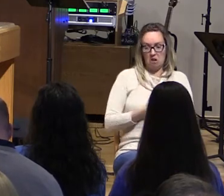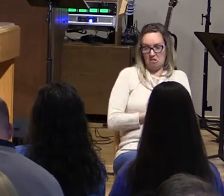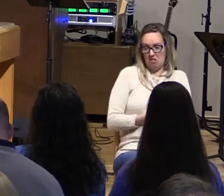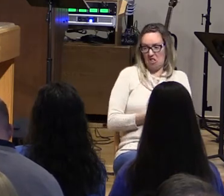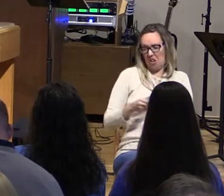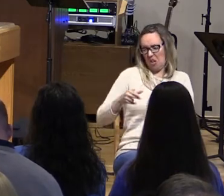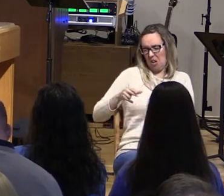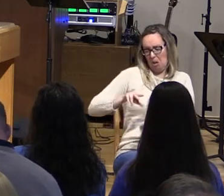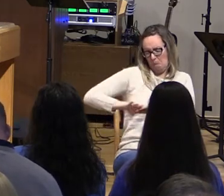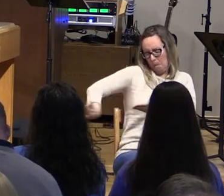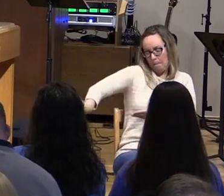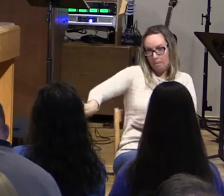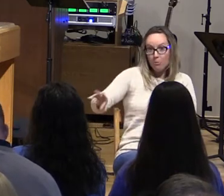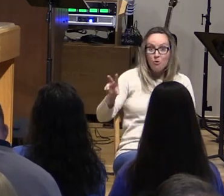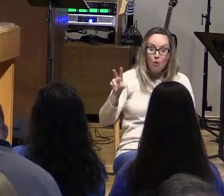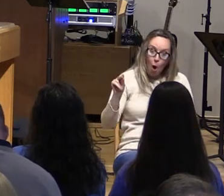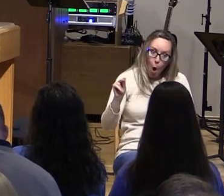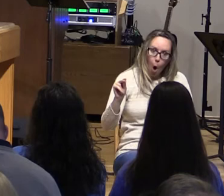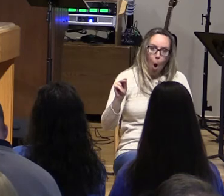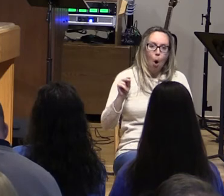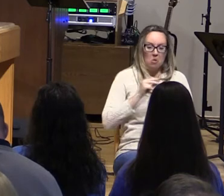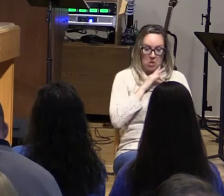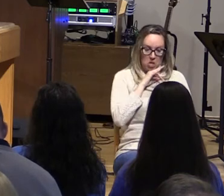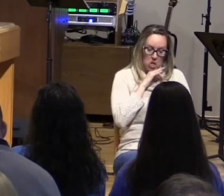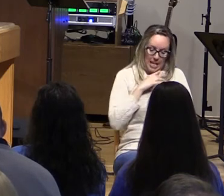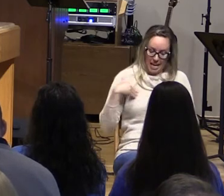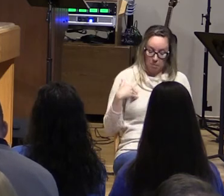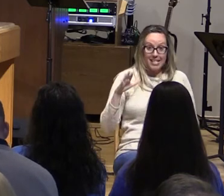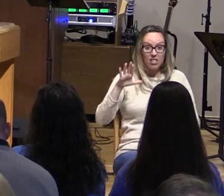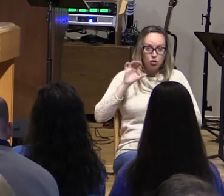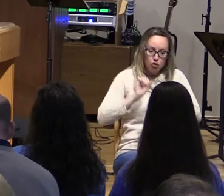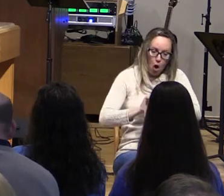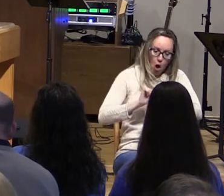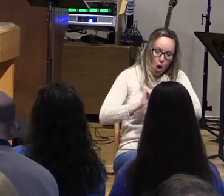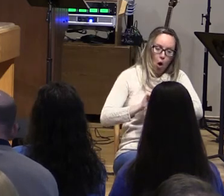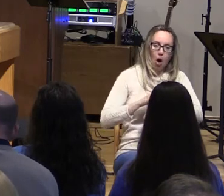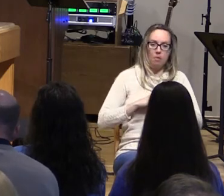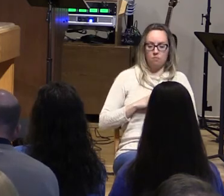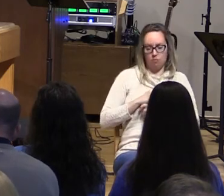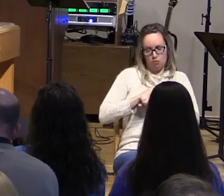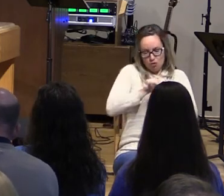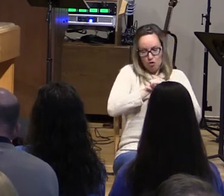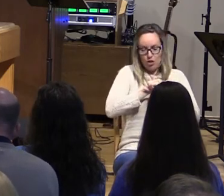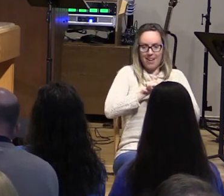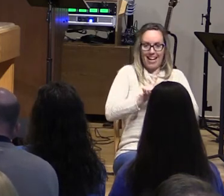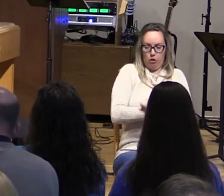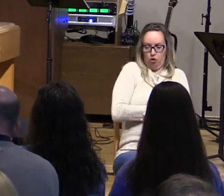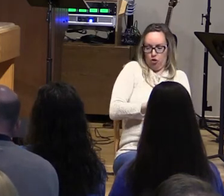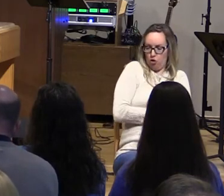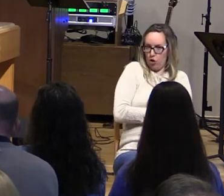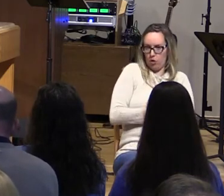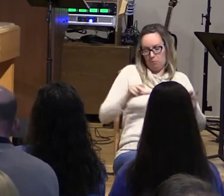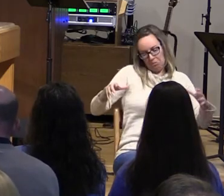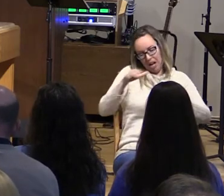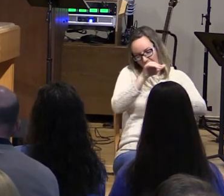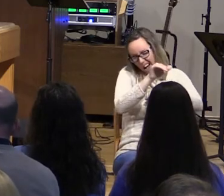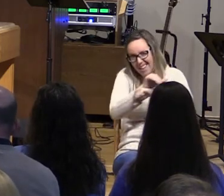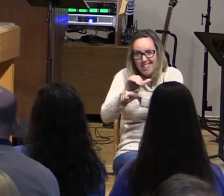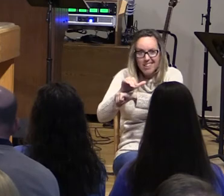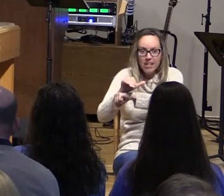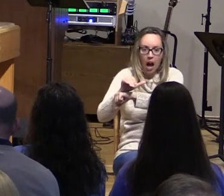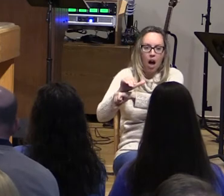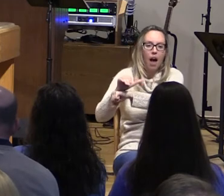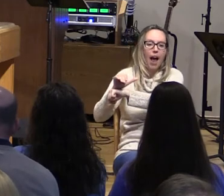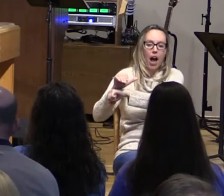these dirty animals. There is this job for him to protect the sheep. That's his whole purpose, is at night when the enemy